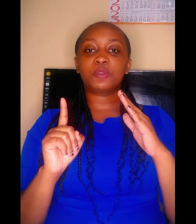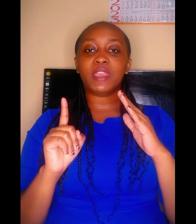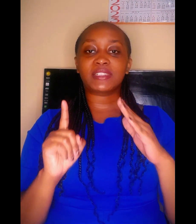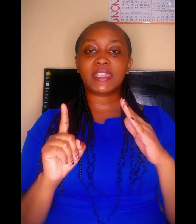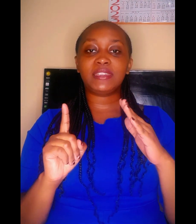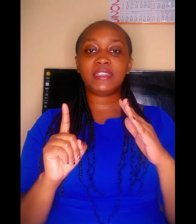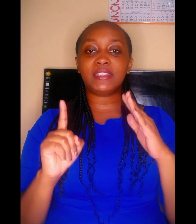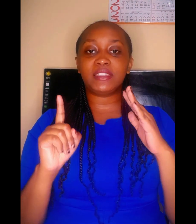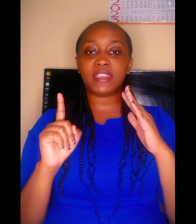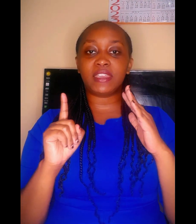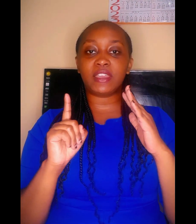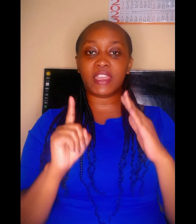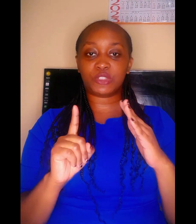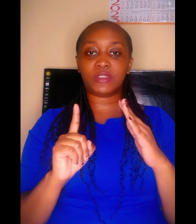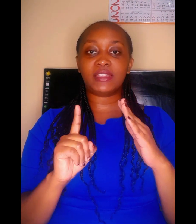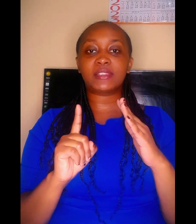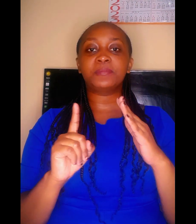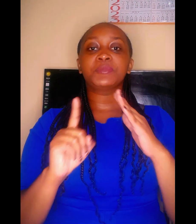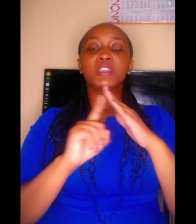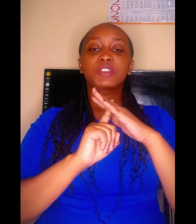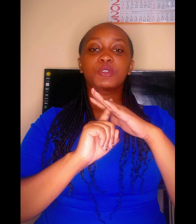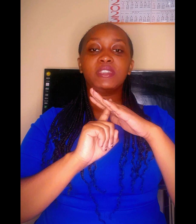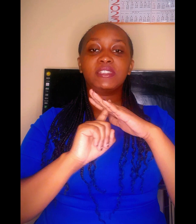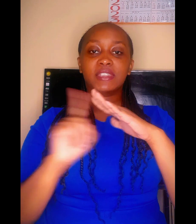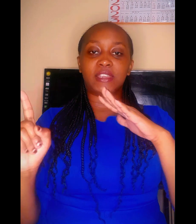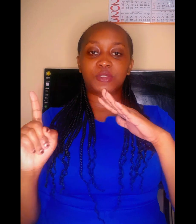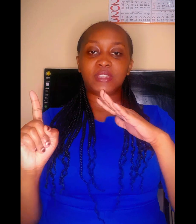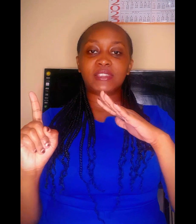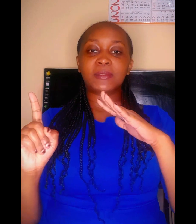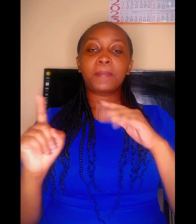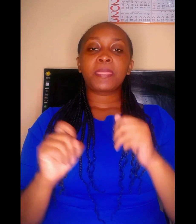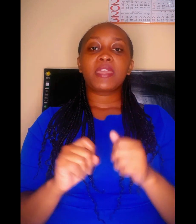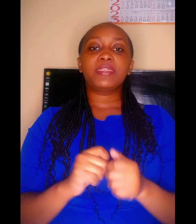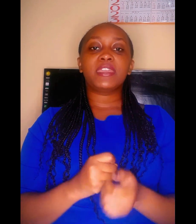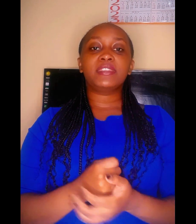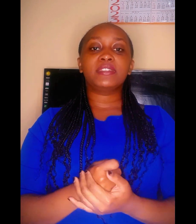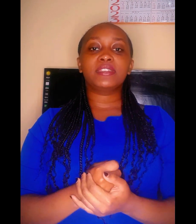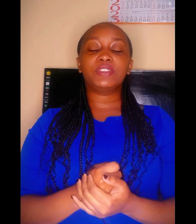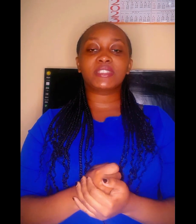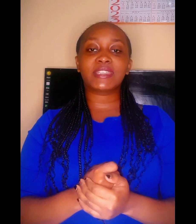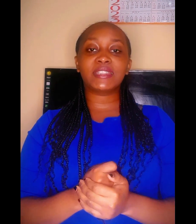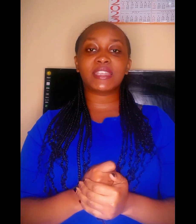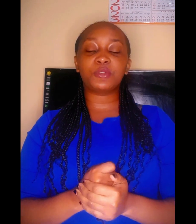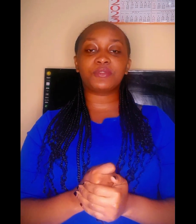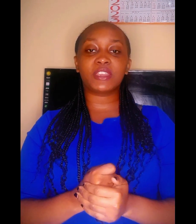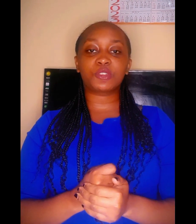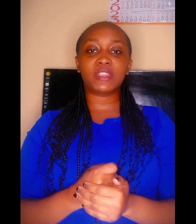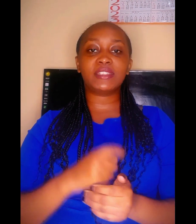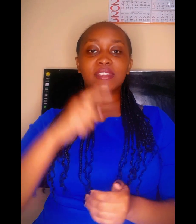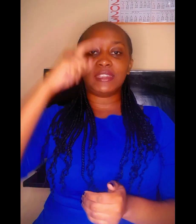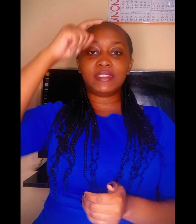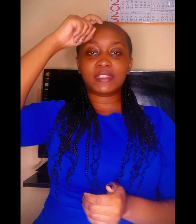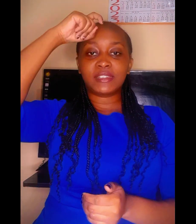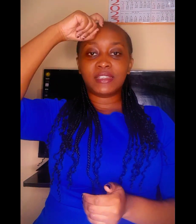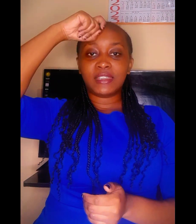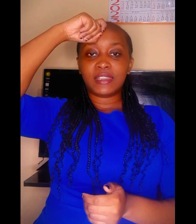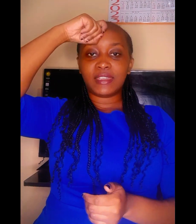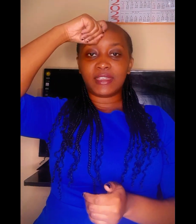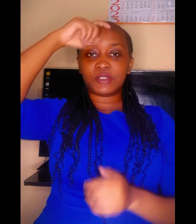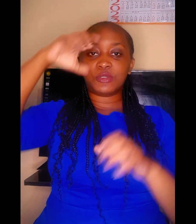are signing the Exodus. So it's Exodus. Then the second sign of Exodus, it's